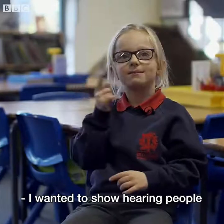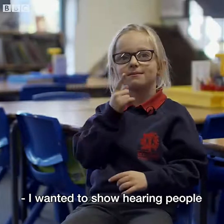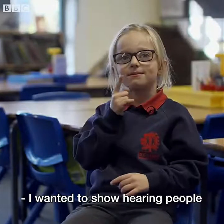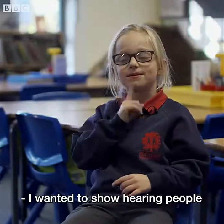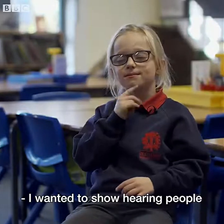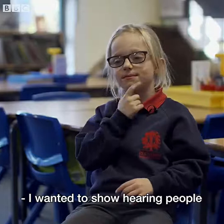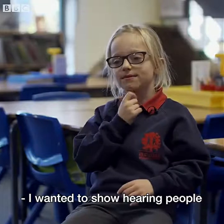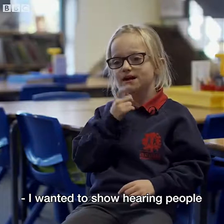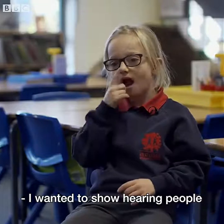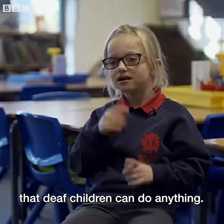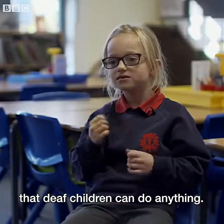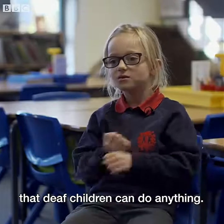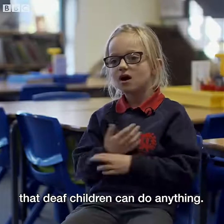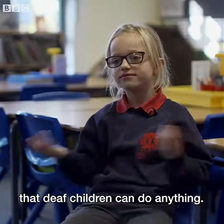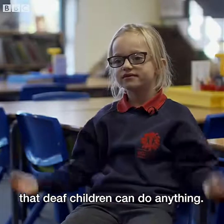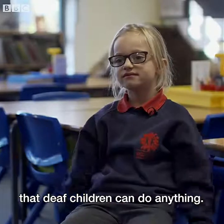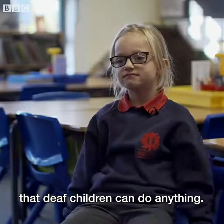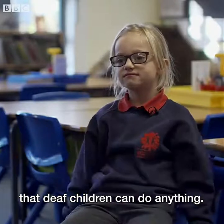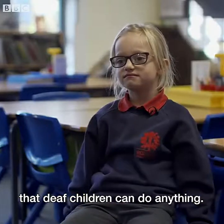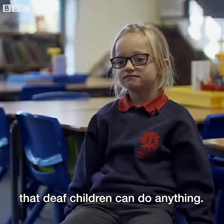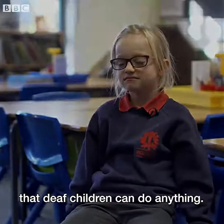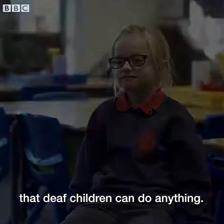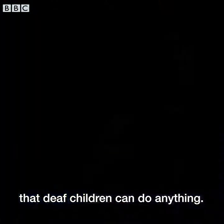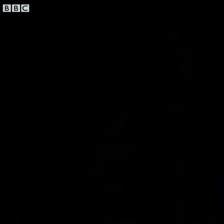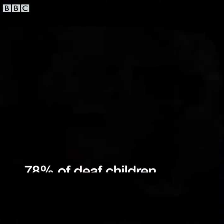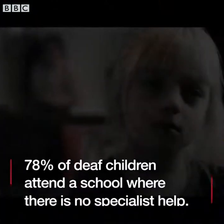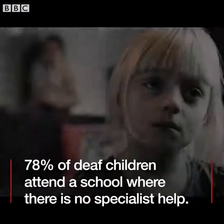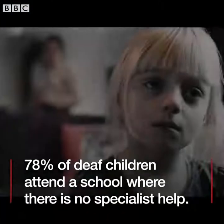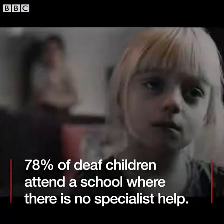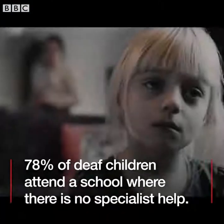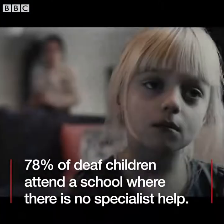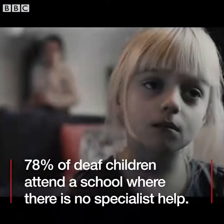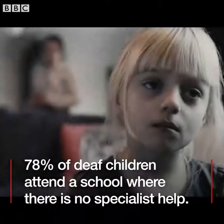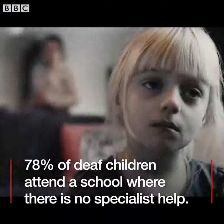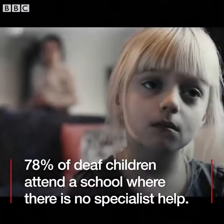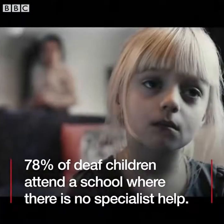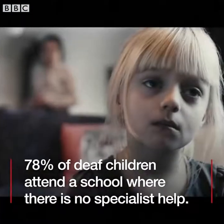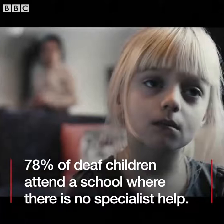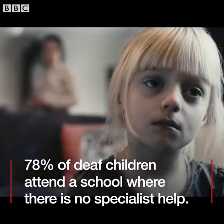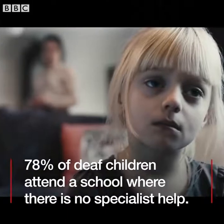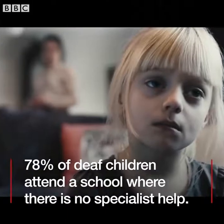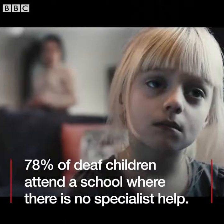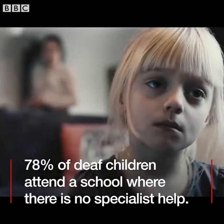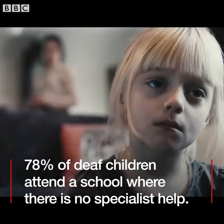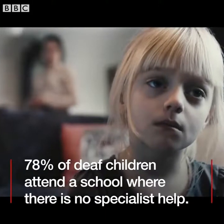Well, I wanted to show him that deaf children can do anything. I want her to speak. And I think...